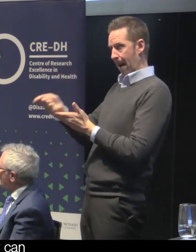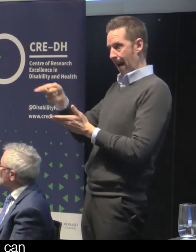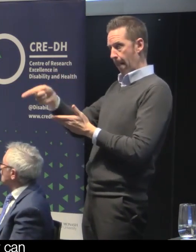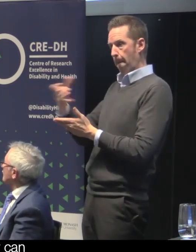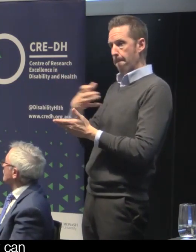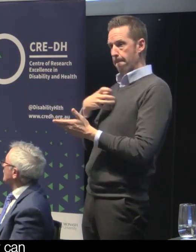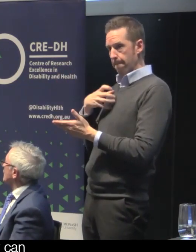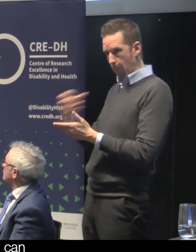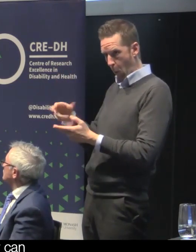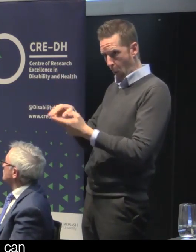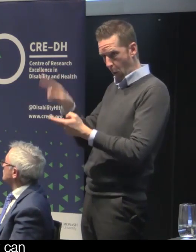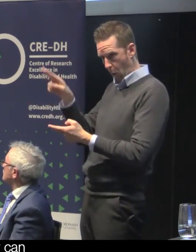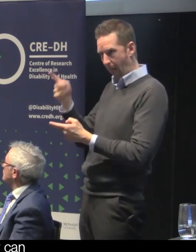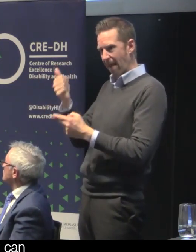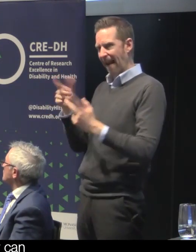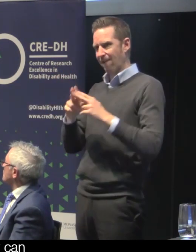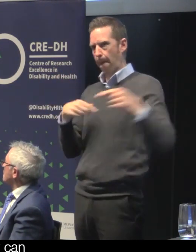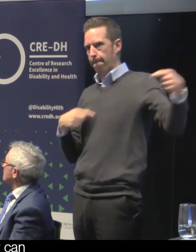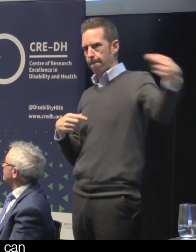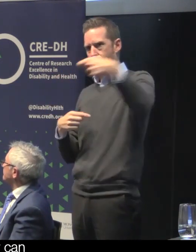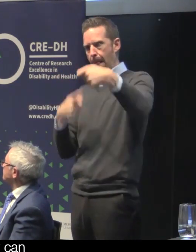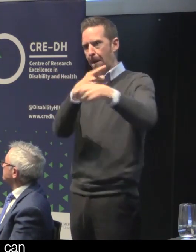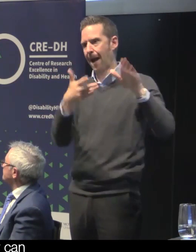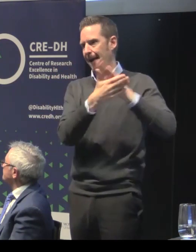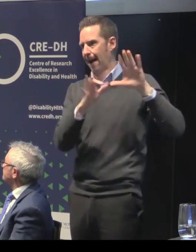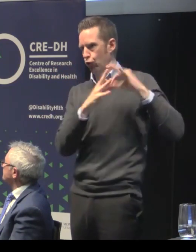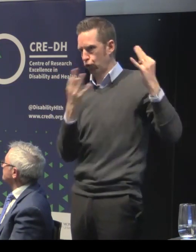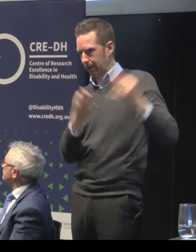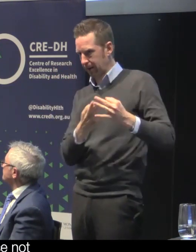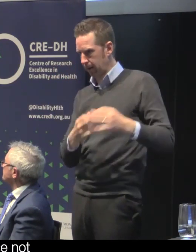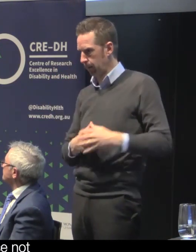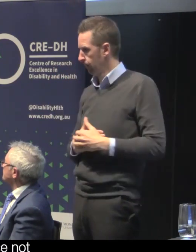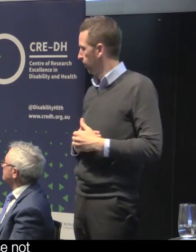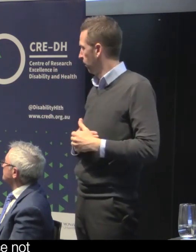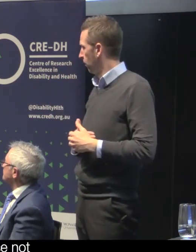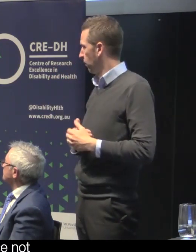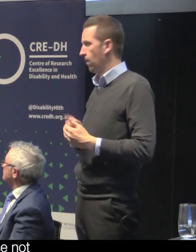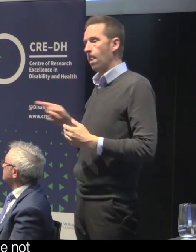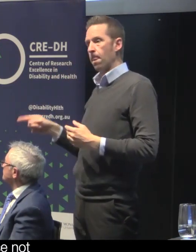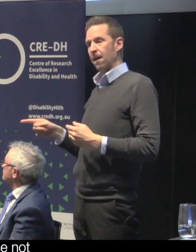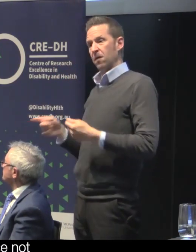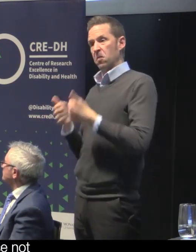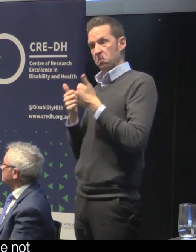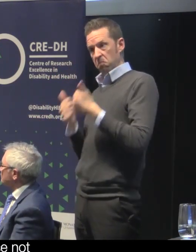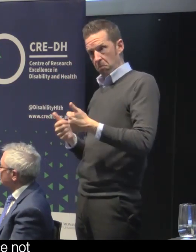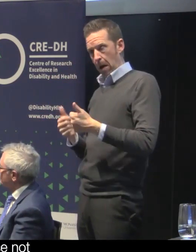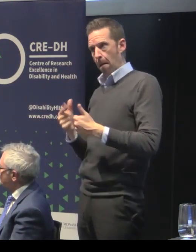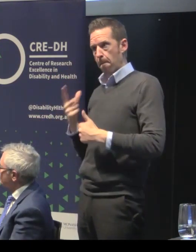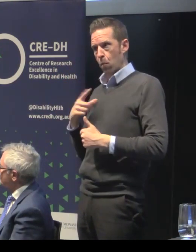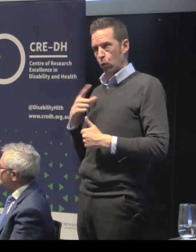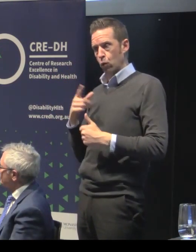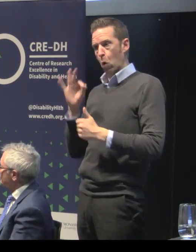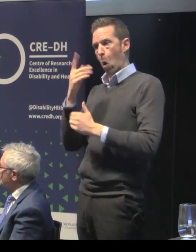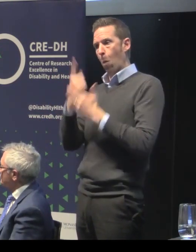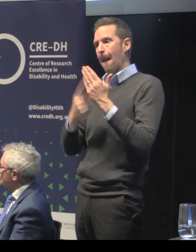them under an agency model. And this is good because, not just because of the fact that people